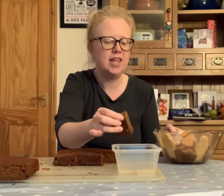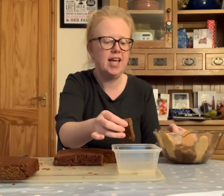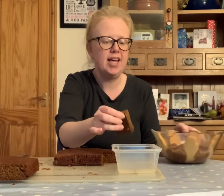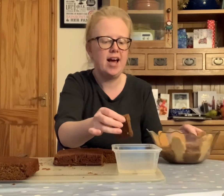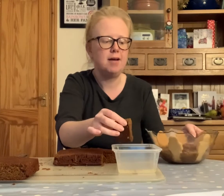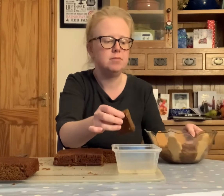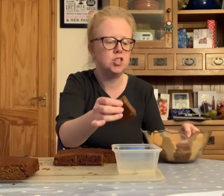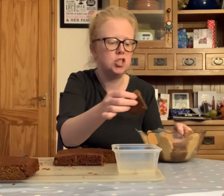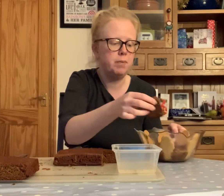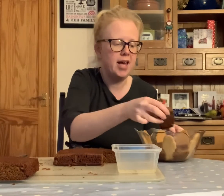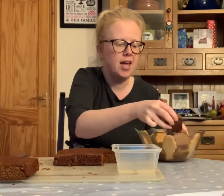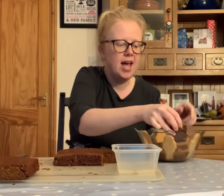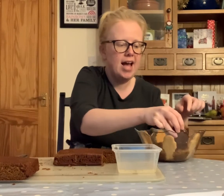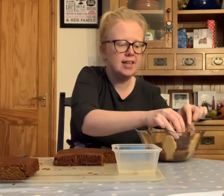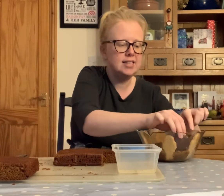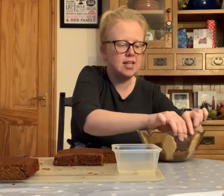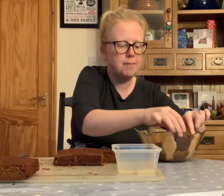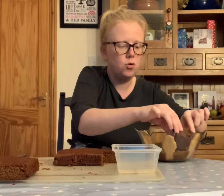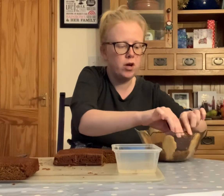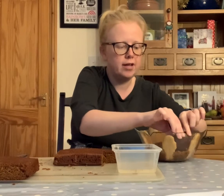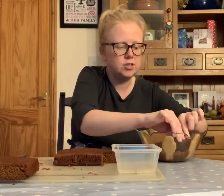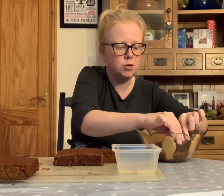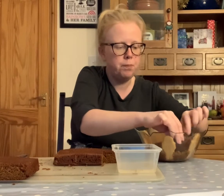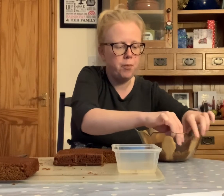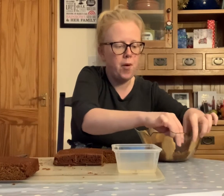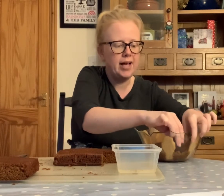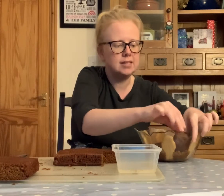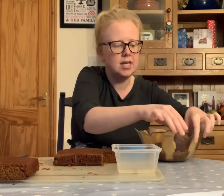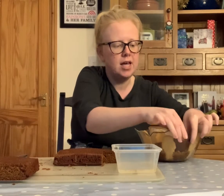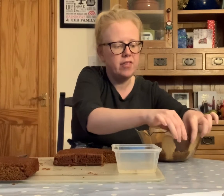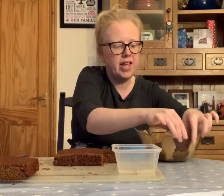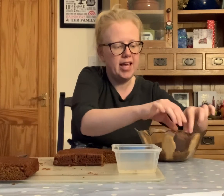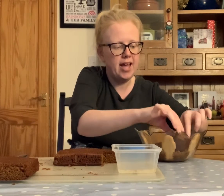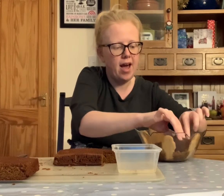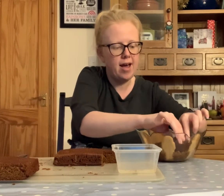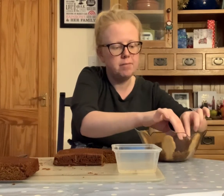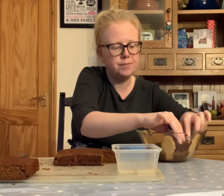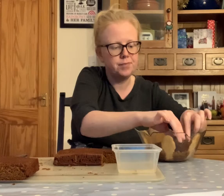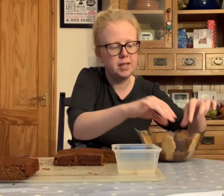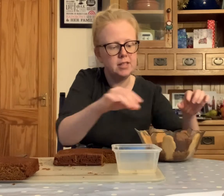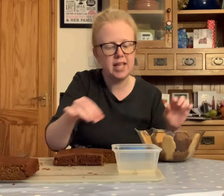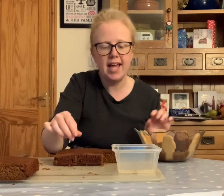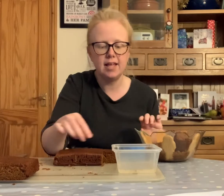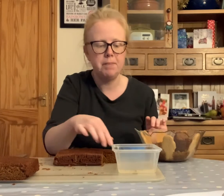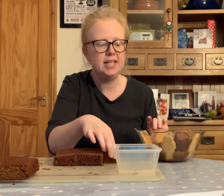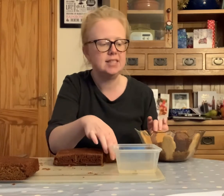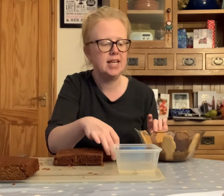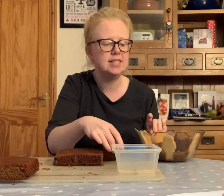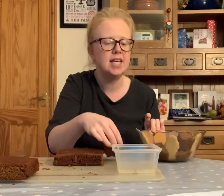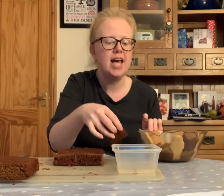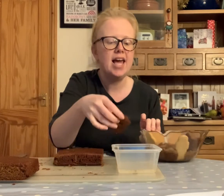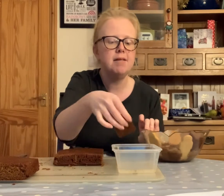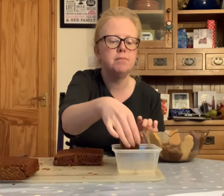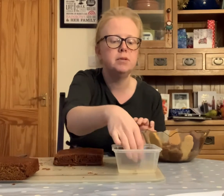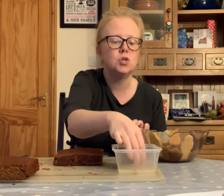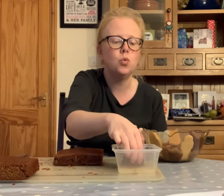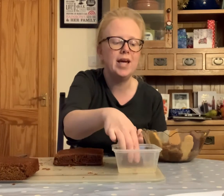the ginger beer, and this time you're going to press the cake pieces in